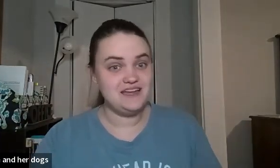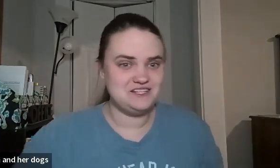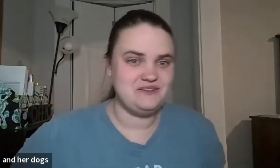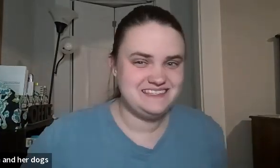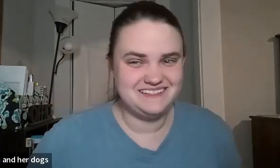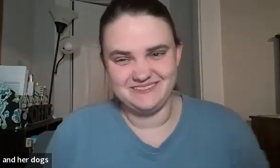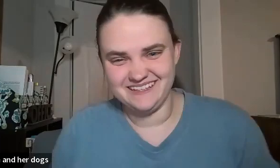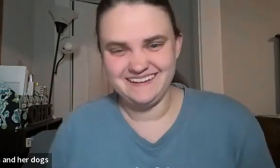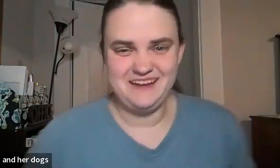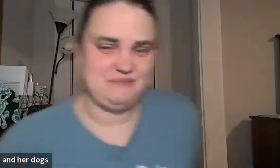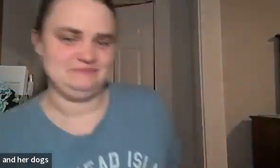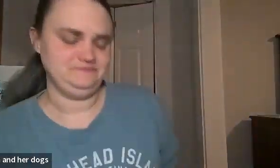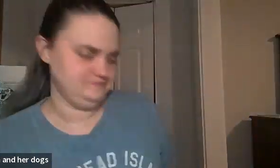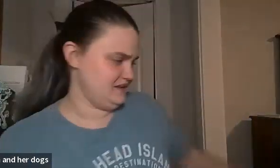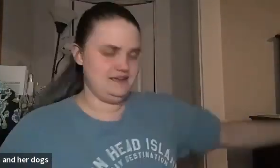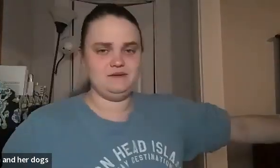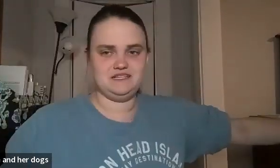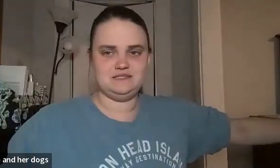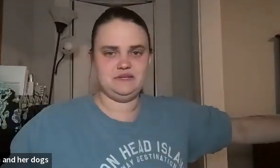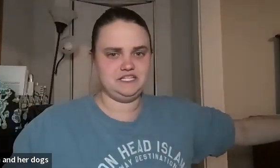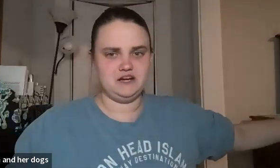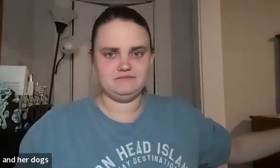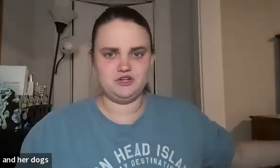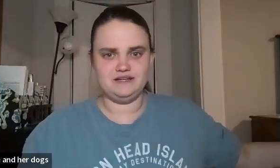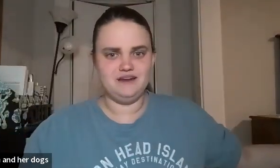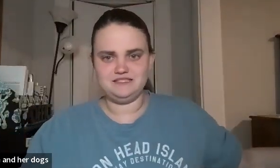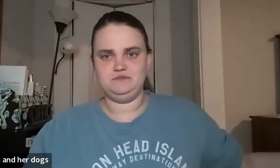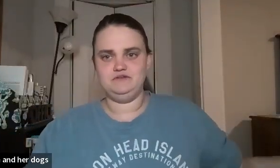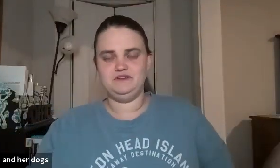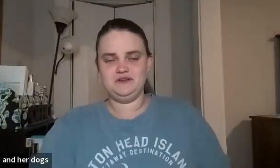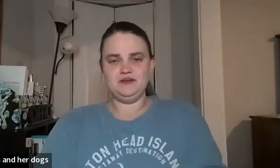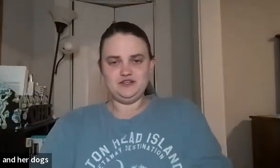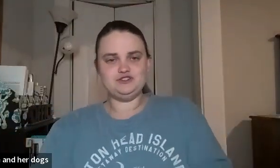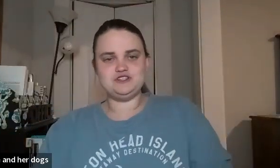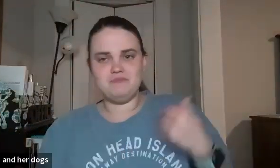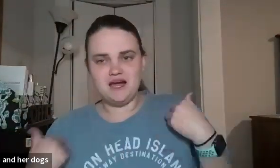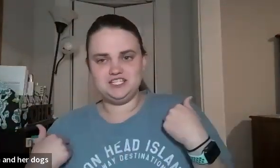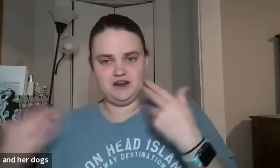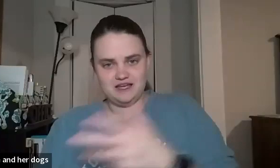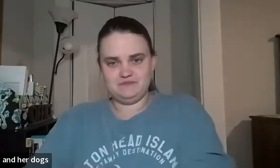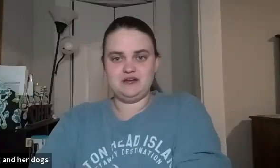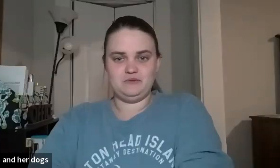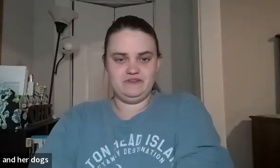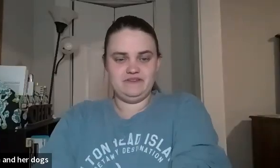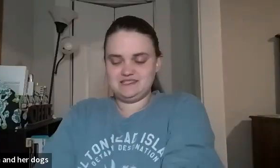Judge. Oh, that's a good one. Okay. Again, I'm in a spinny chair. I'm trying not to move. Usually my chair has a better one than this.